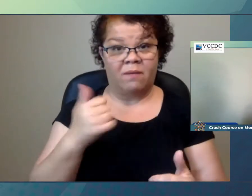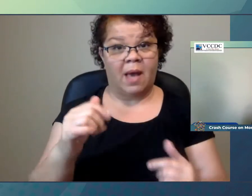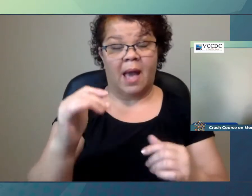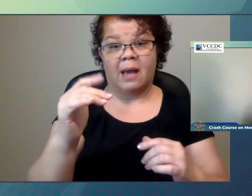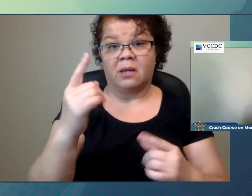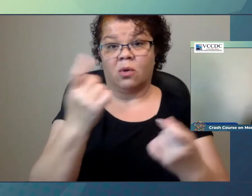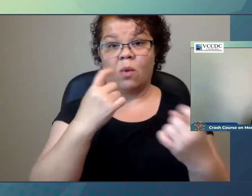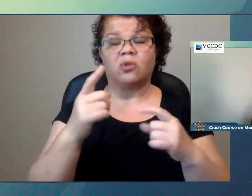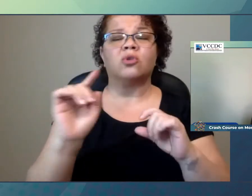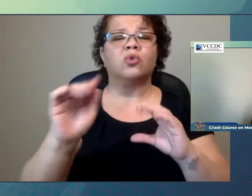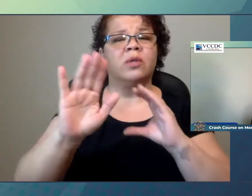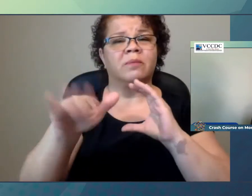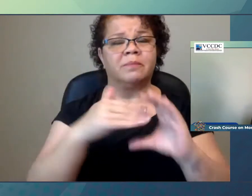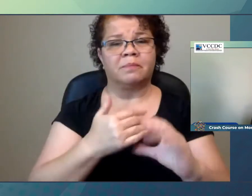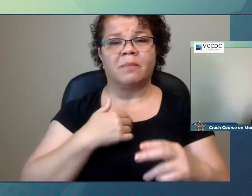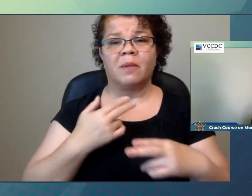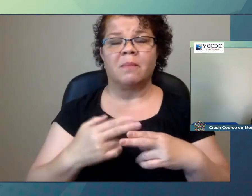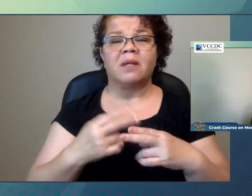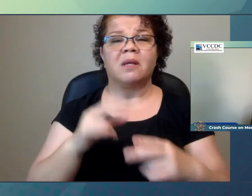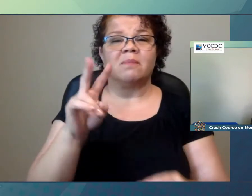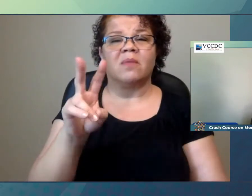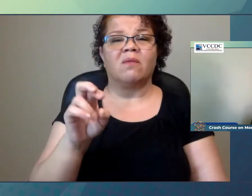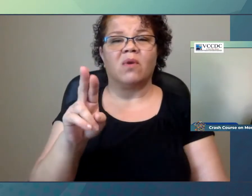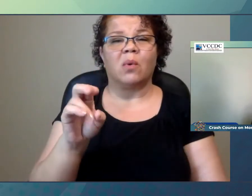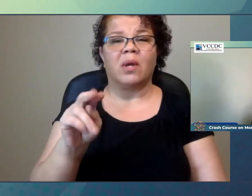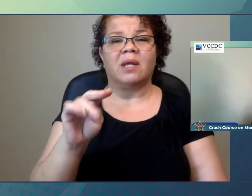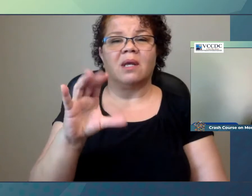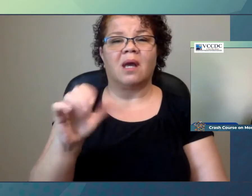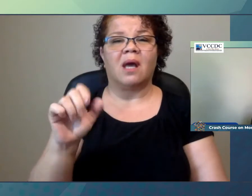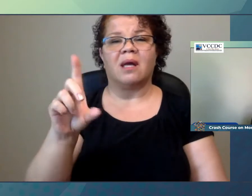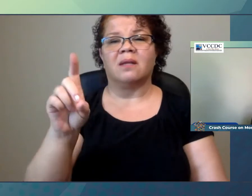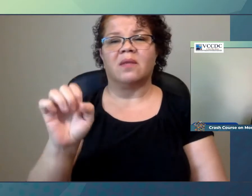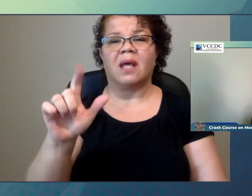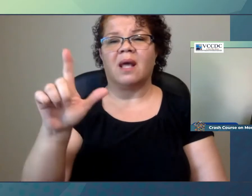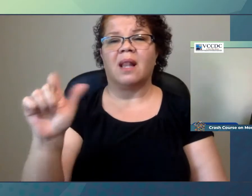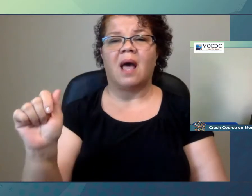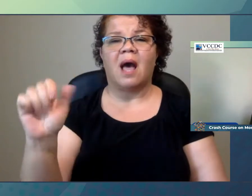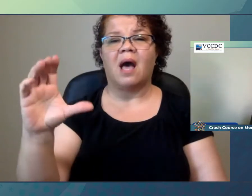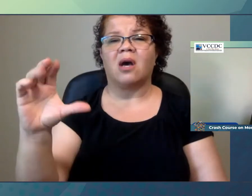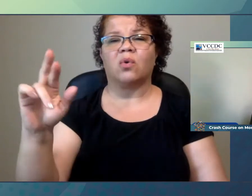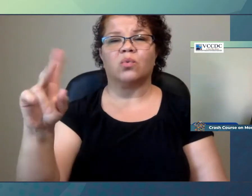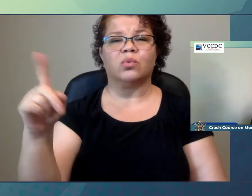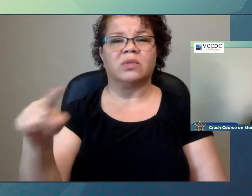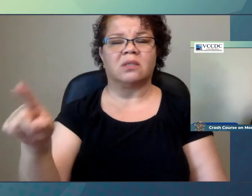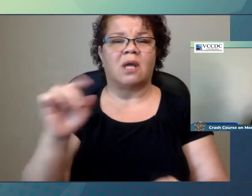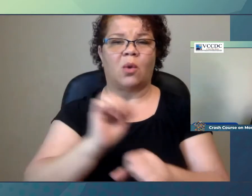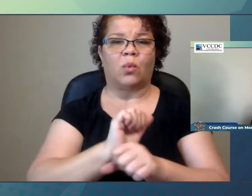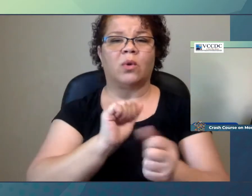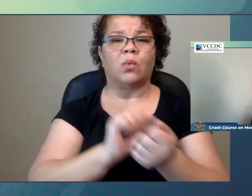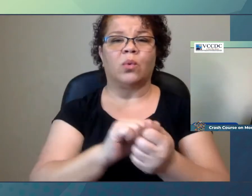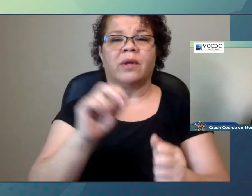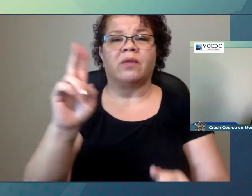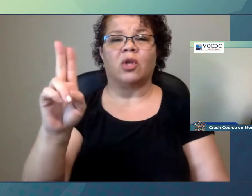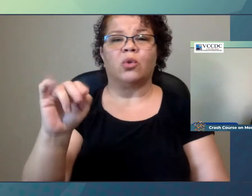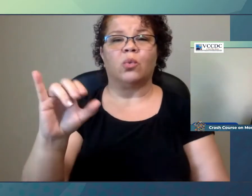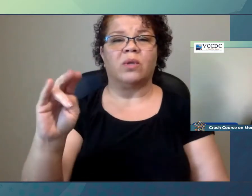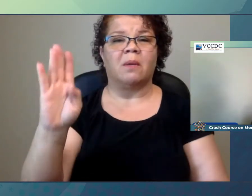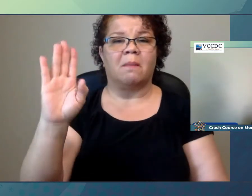is Veronica Dela Cruz, and I work with Union Bank, and I would love to hear from you. So let's get started.